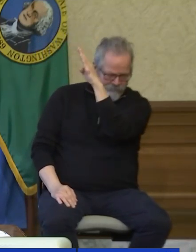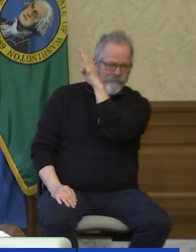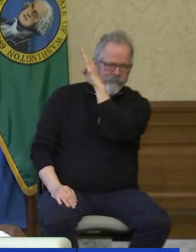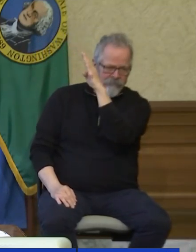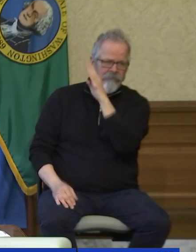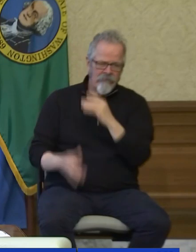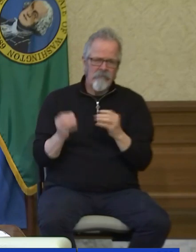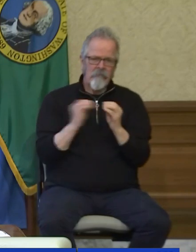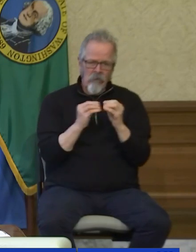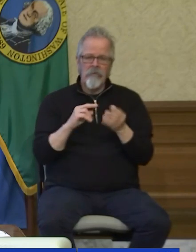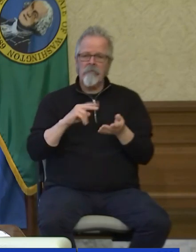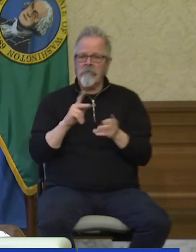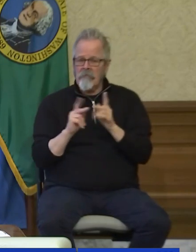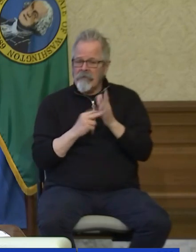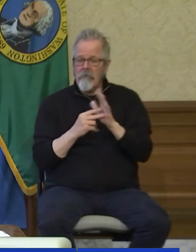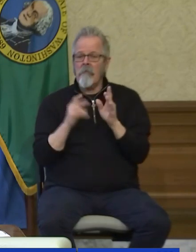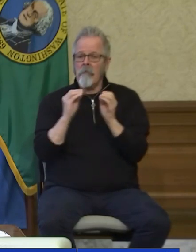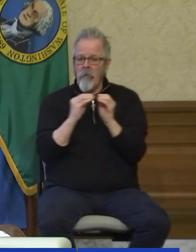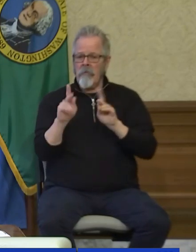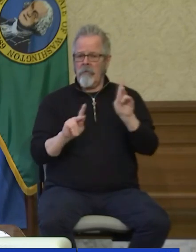making today.